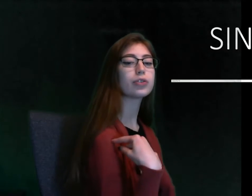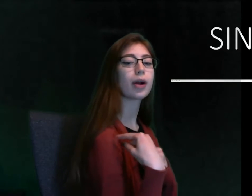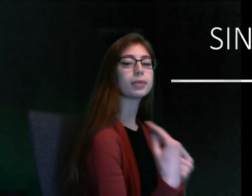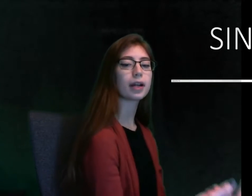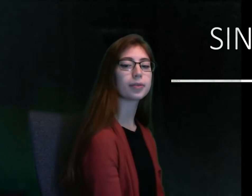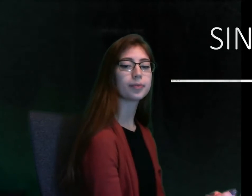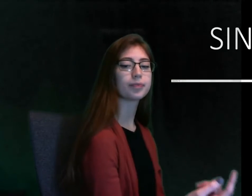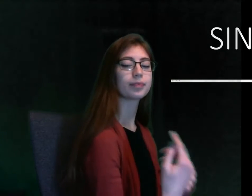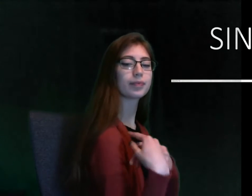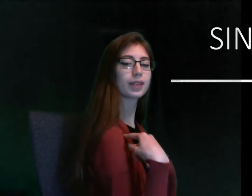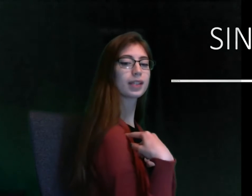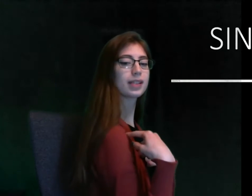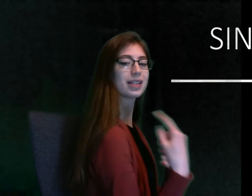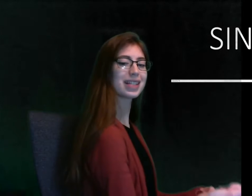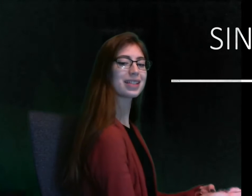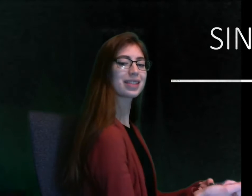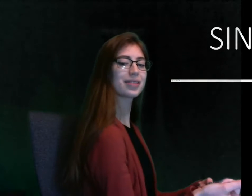drop down. Since.